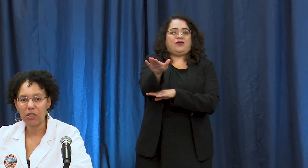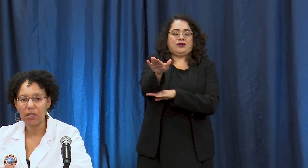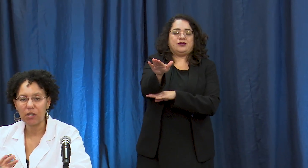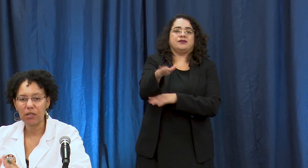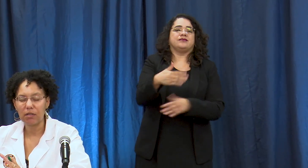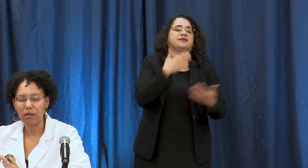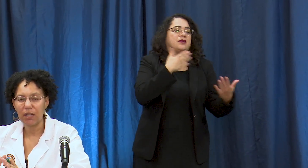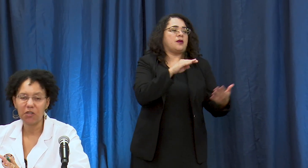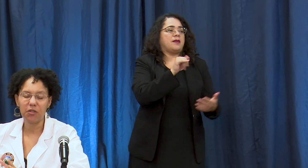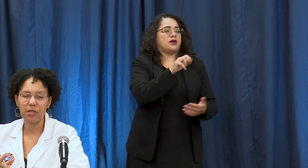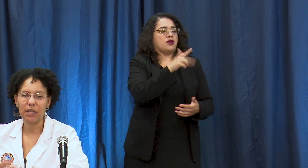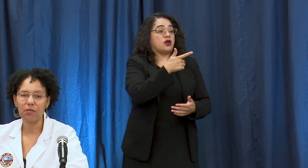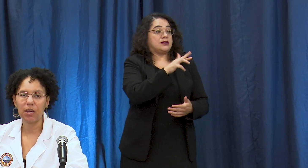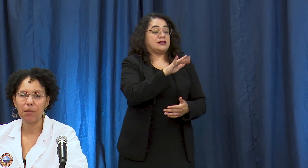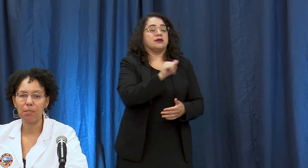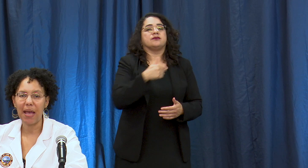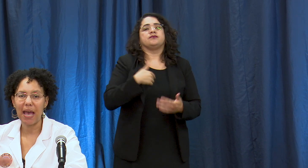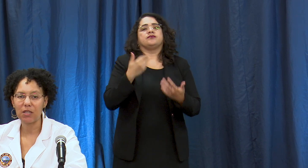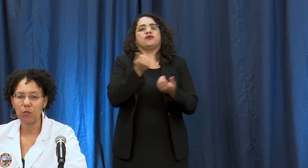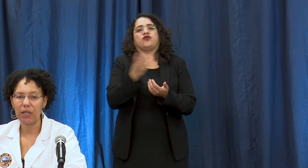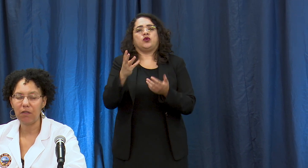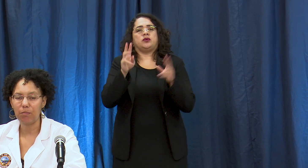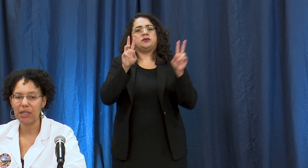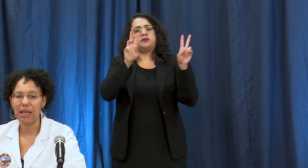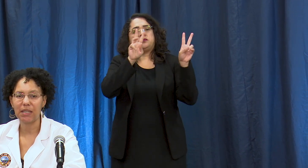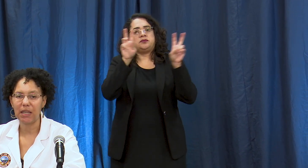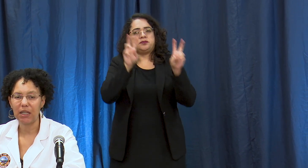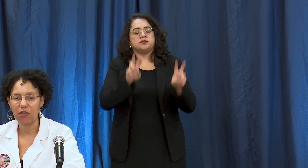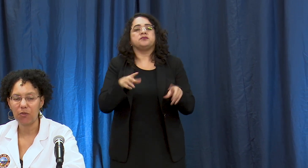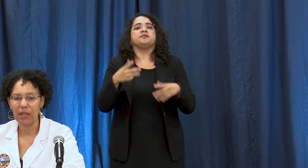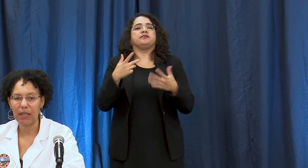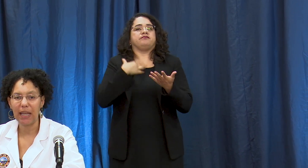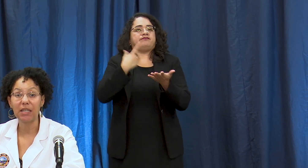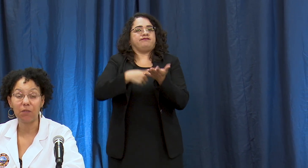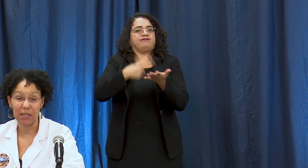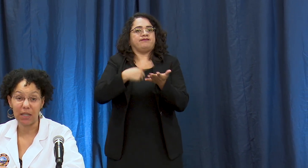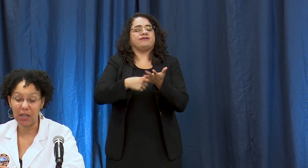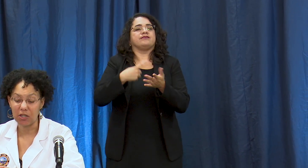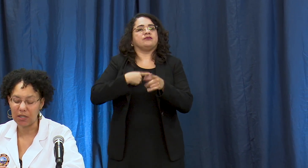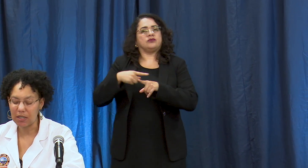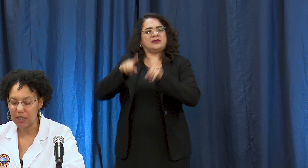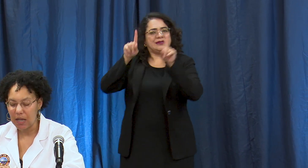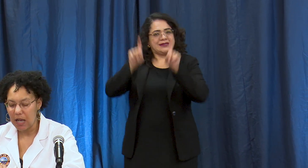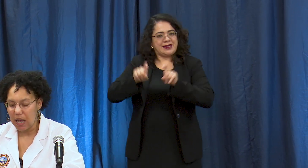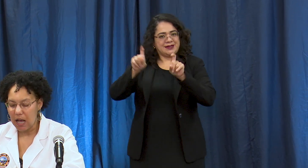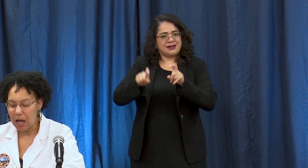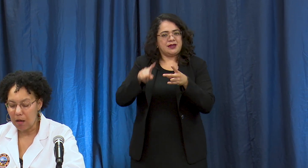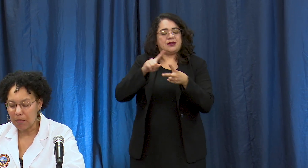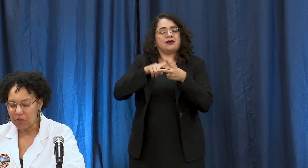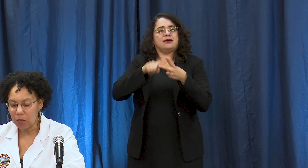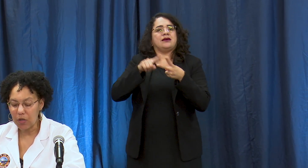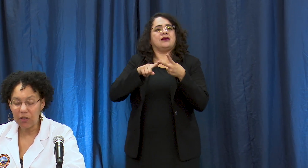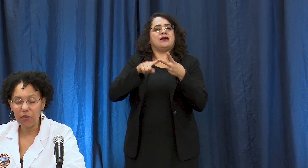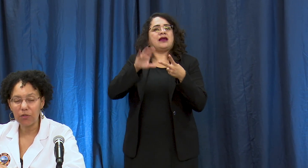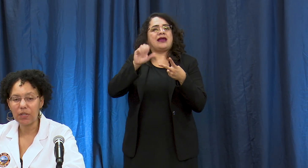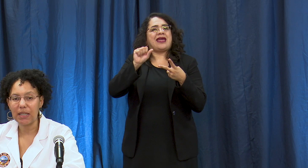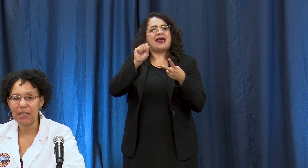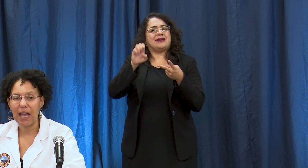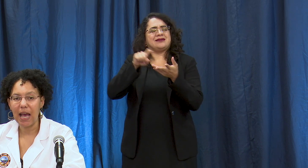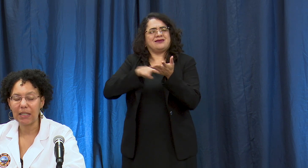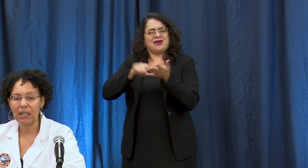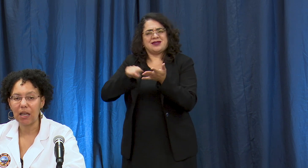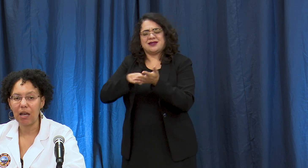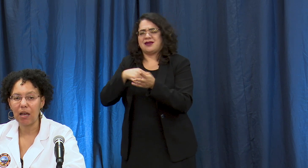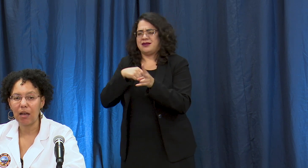of questions and issues that have come up as we've been testing and doing case investigations. So one of those